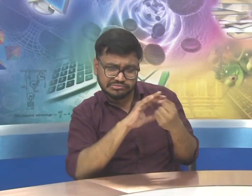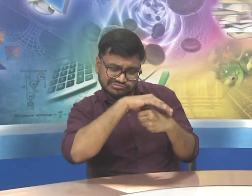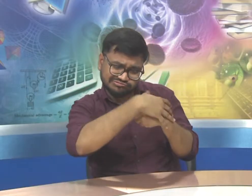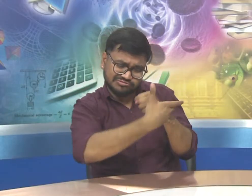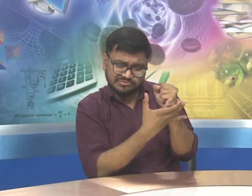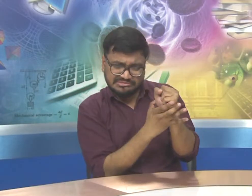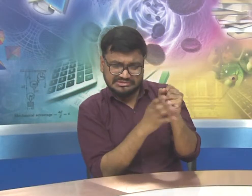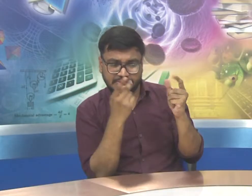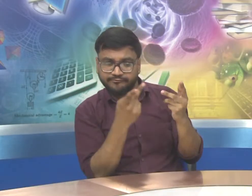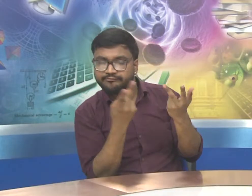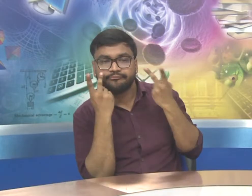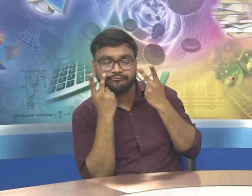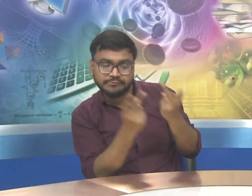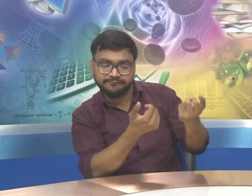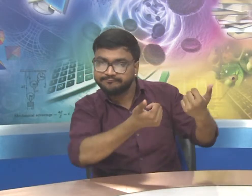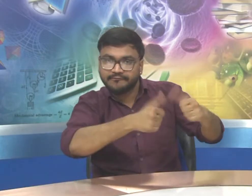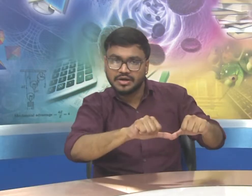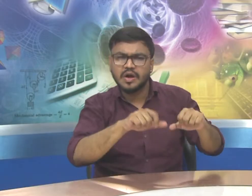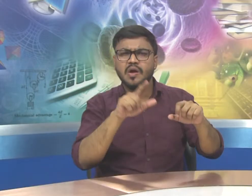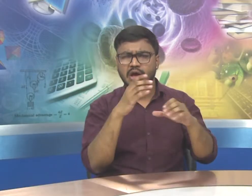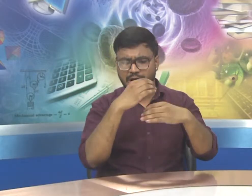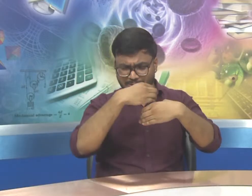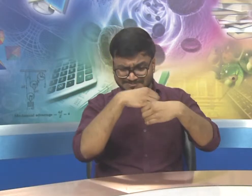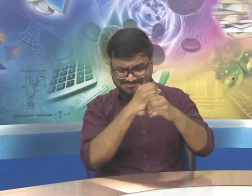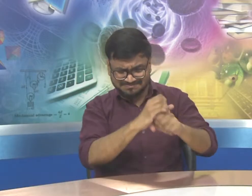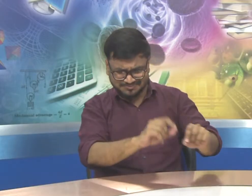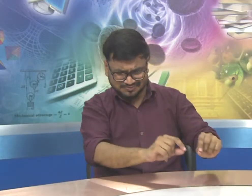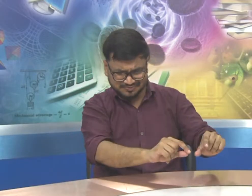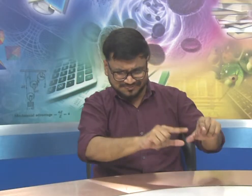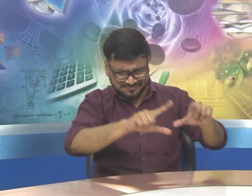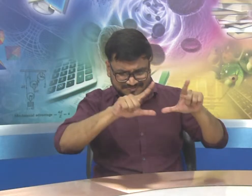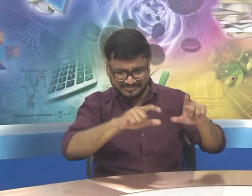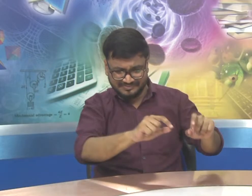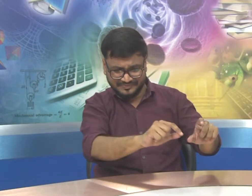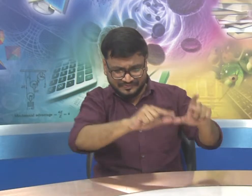Atoms are too small to see with normal microscopes,